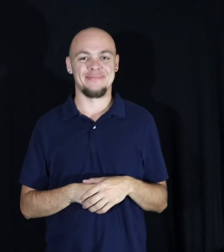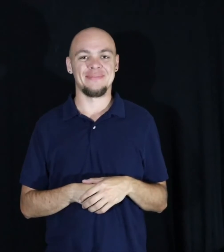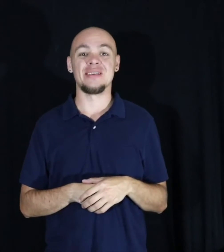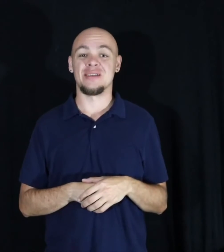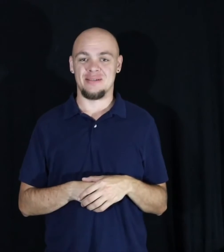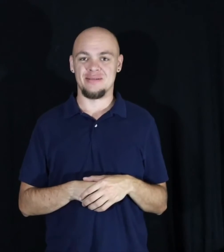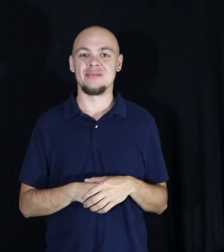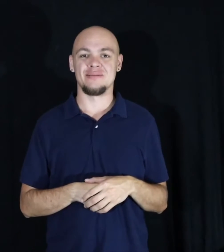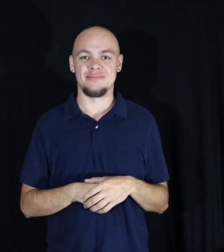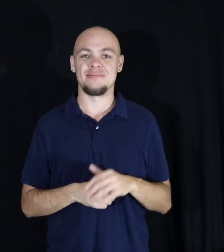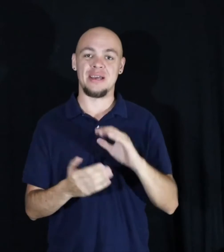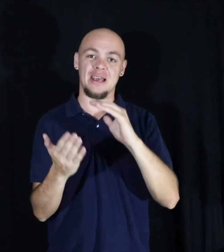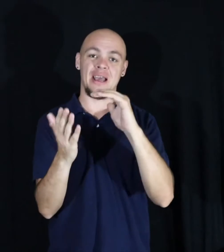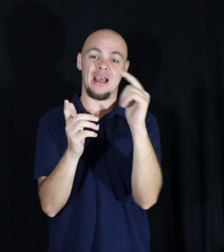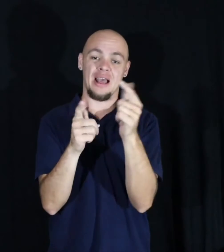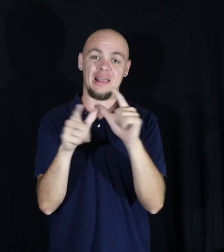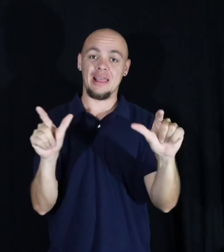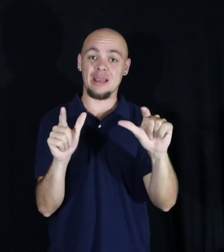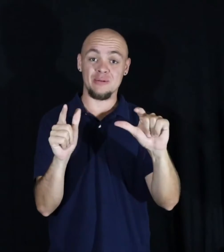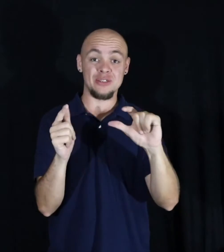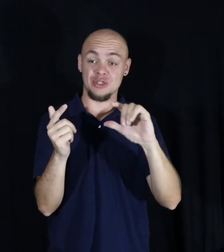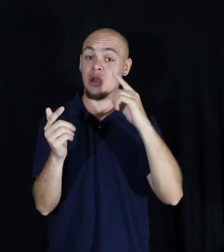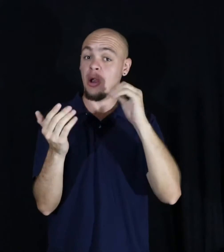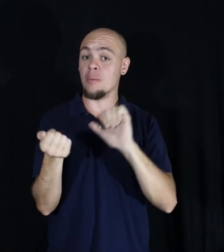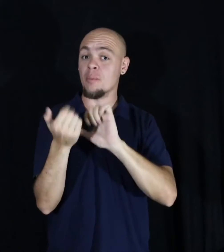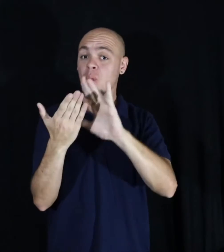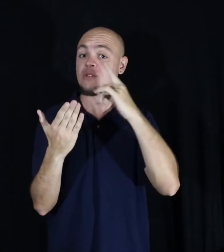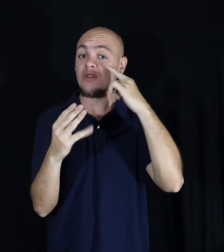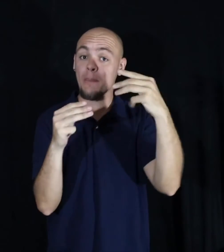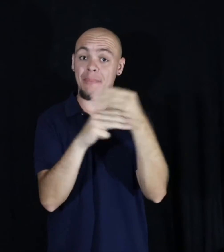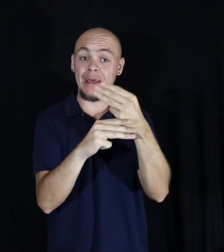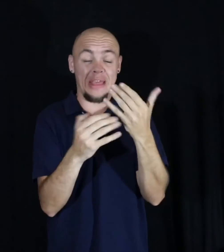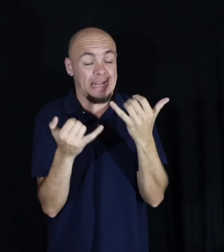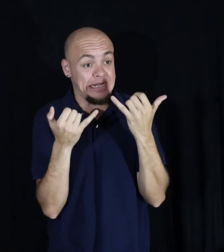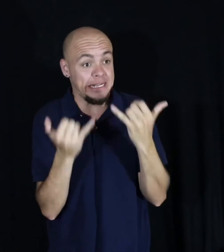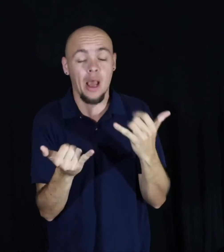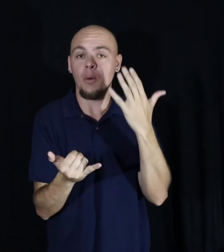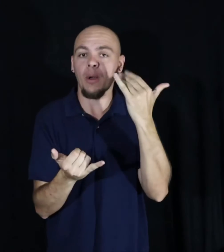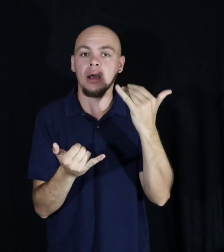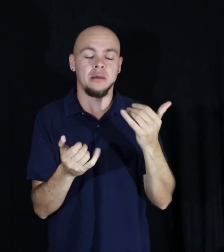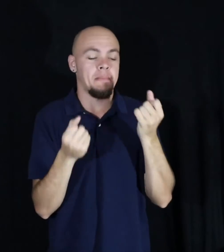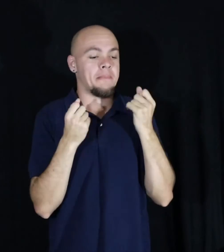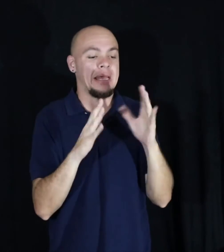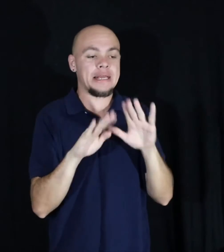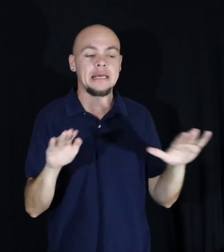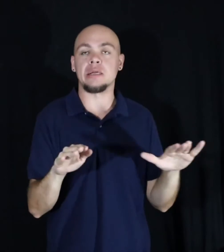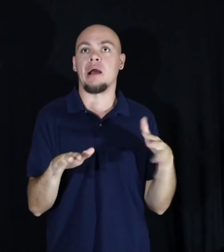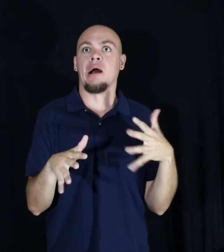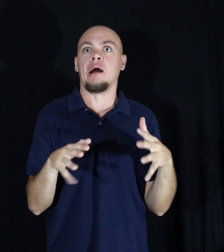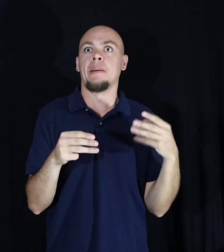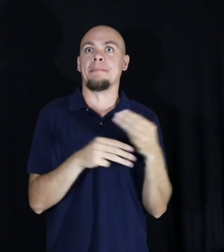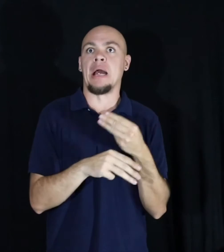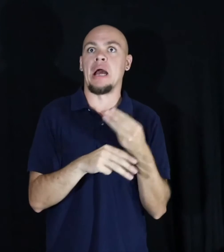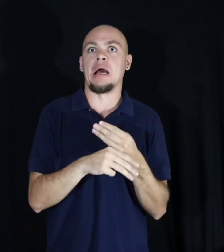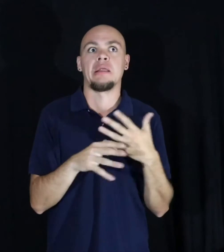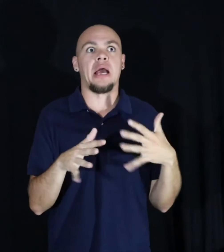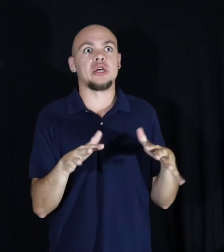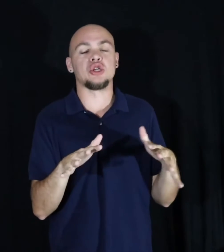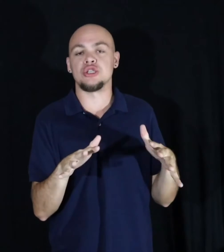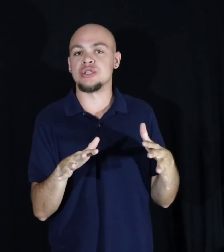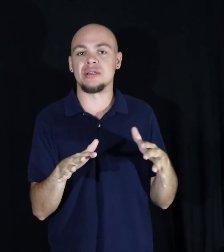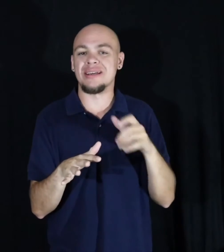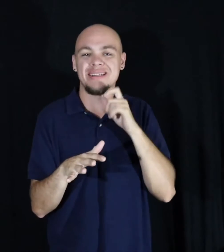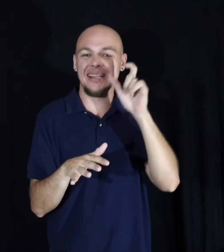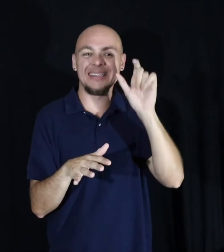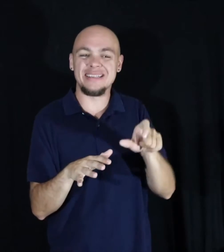We need to take a language approach to math urgently because too many kids are lost and they're anxious about math, and it doesn't have to be that